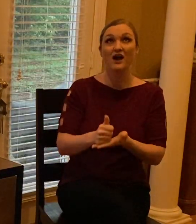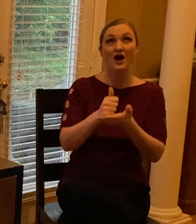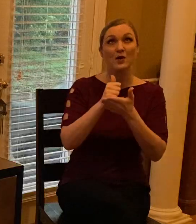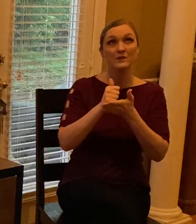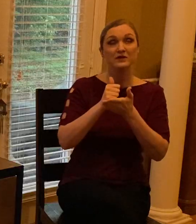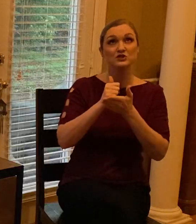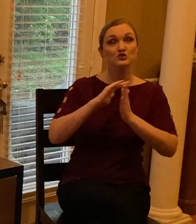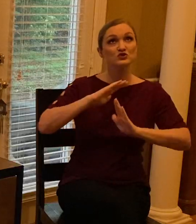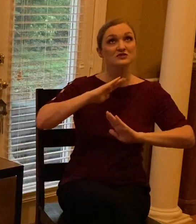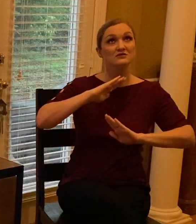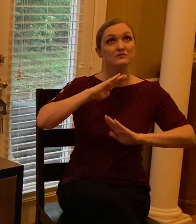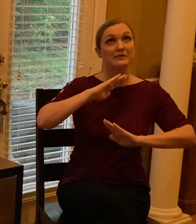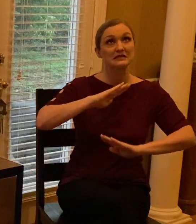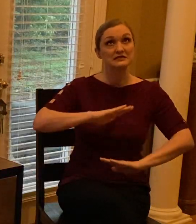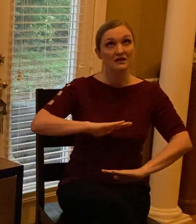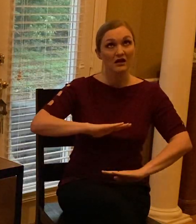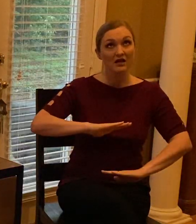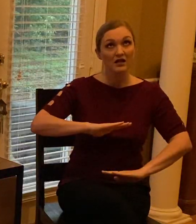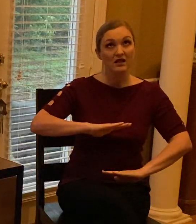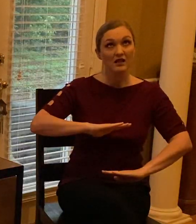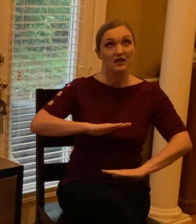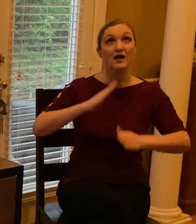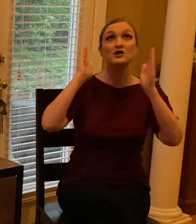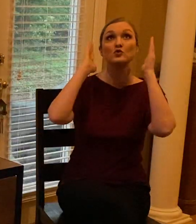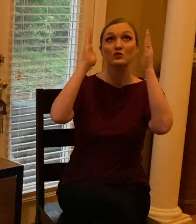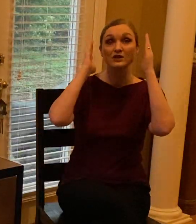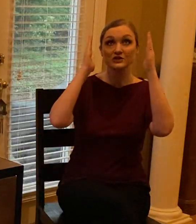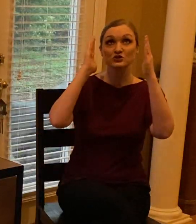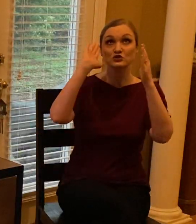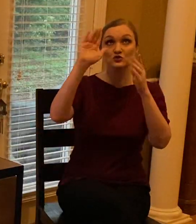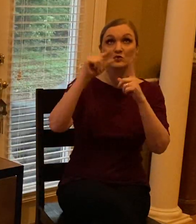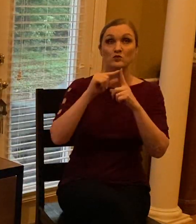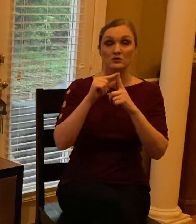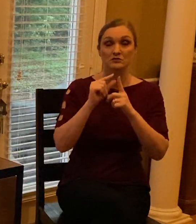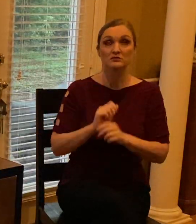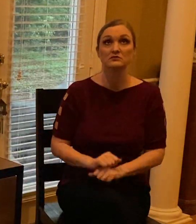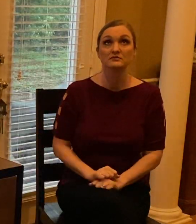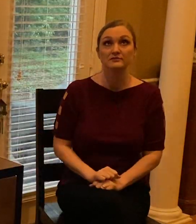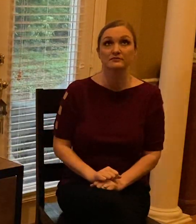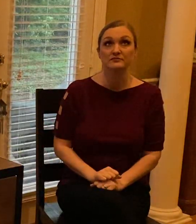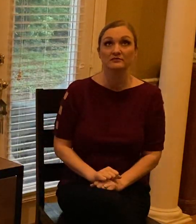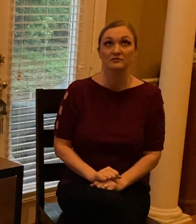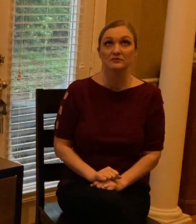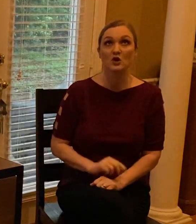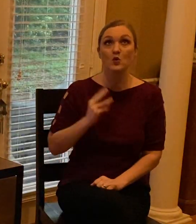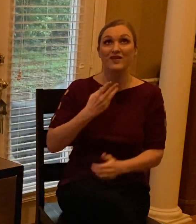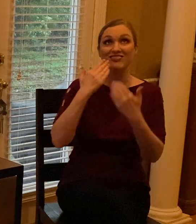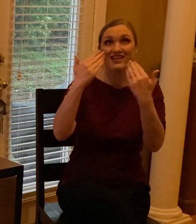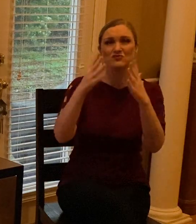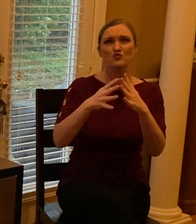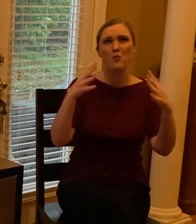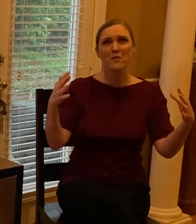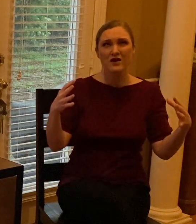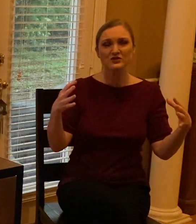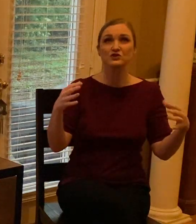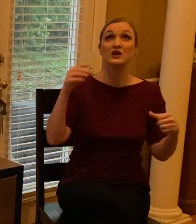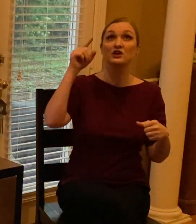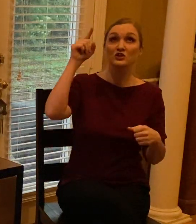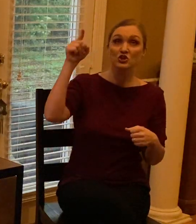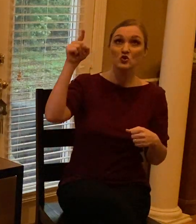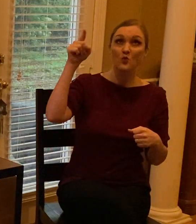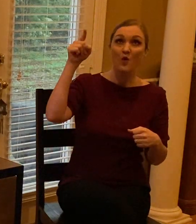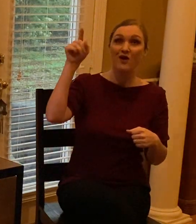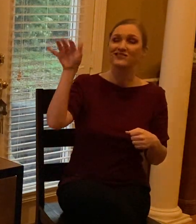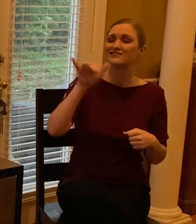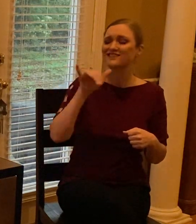to be still and to listen to what You would have to tell us. We thank You so much that You are